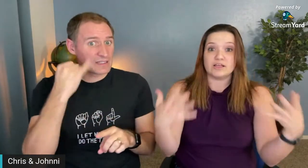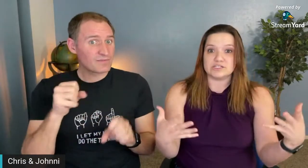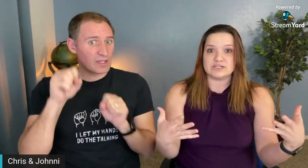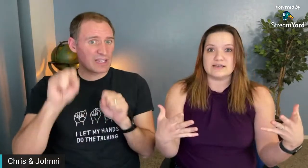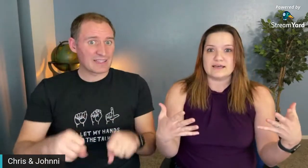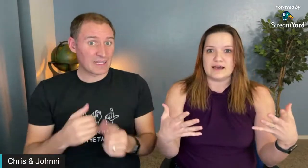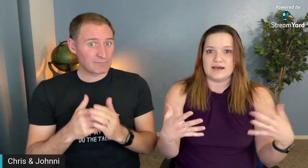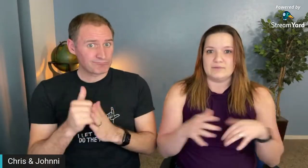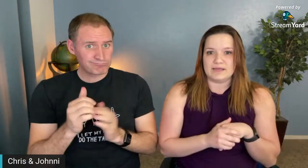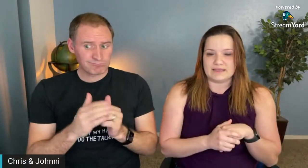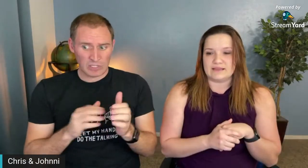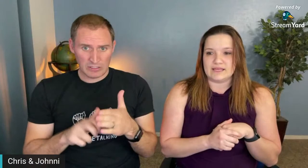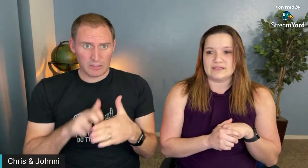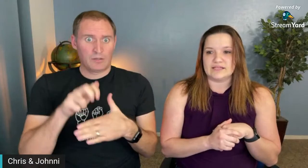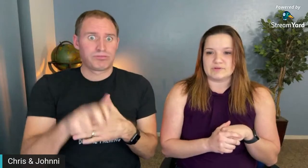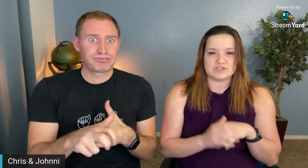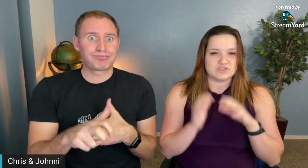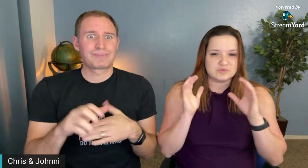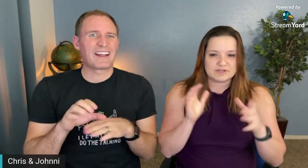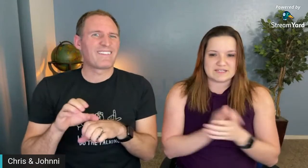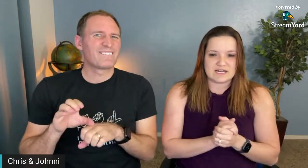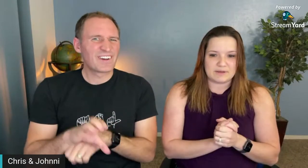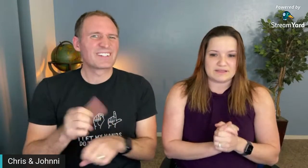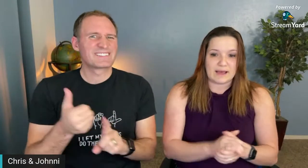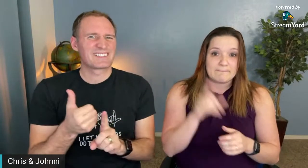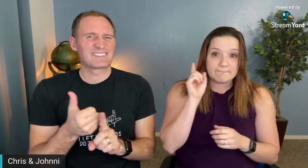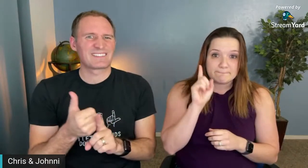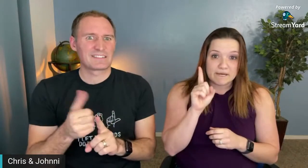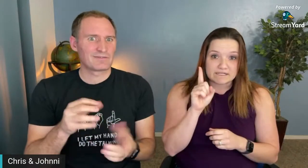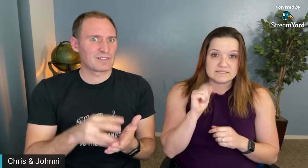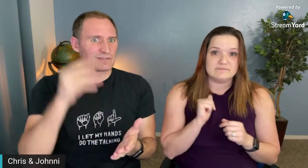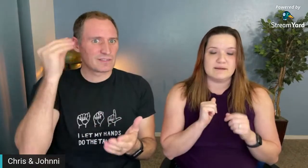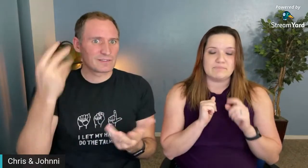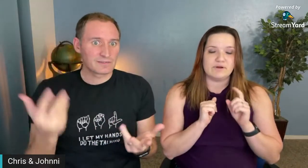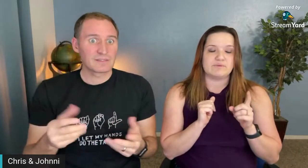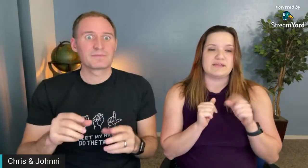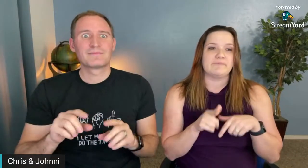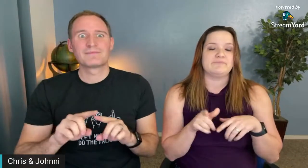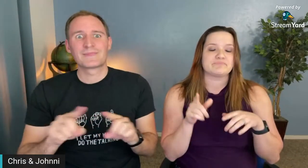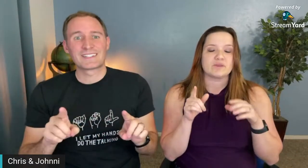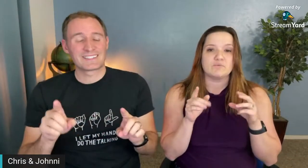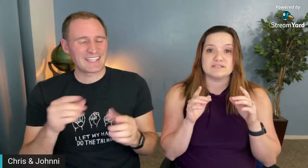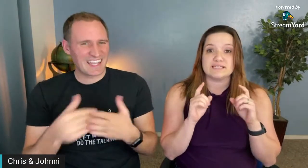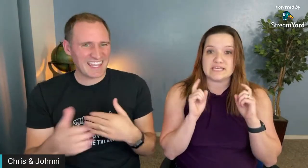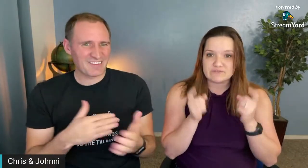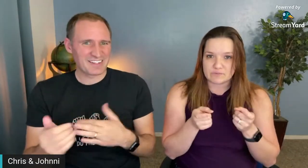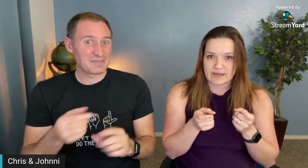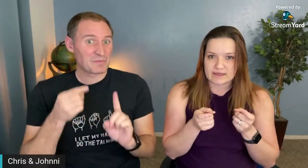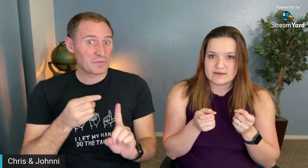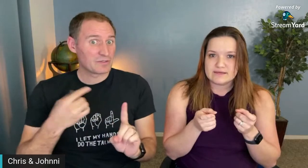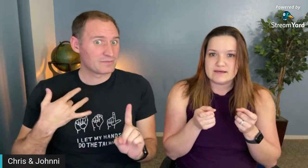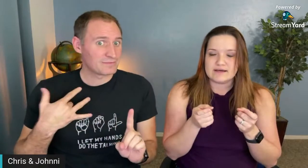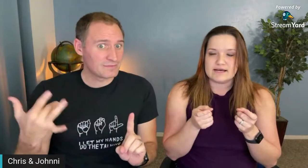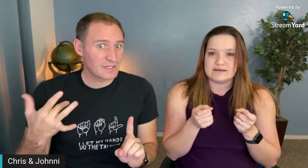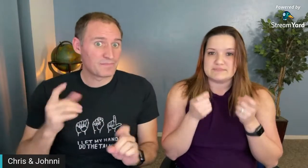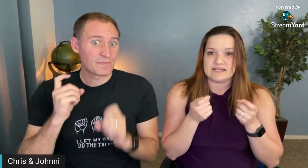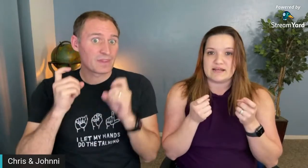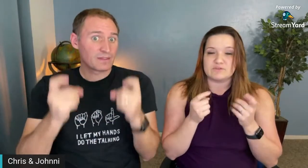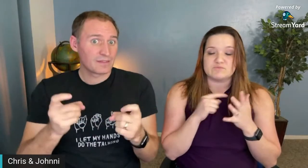knowledge in the language. So super excited about that. But my point with that was the giveaway tonight was we're